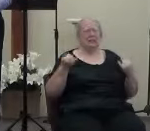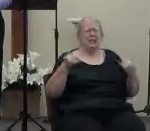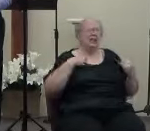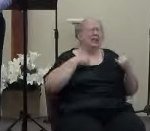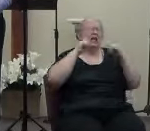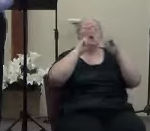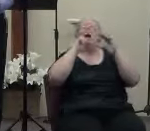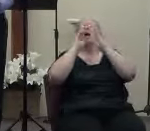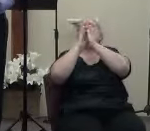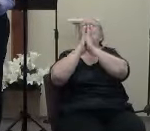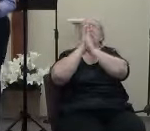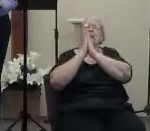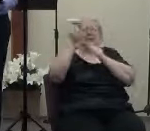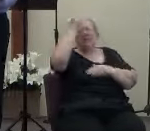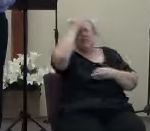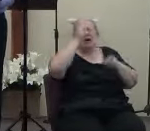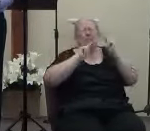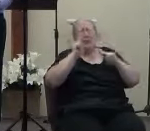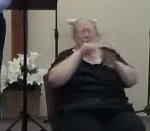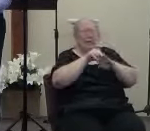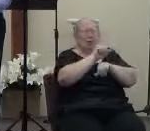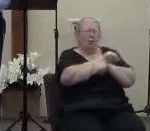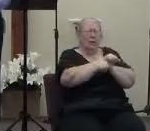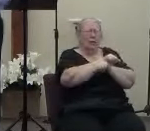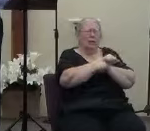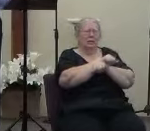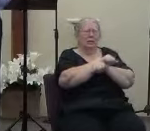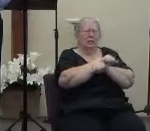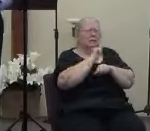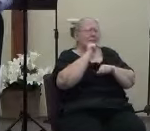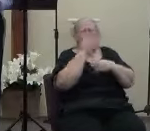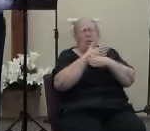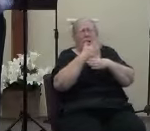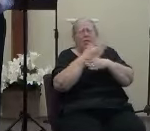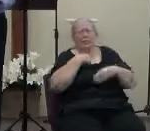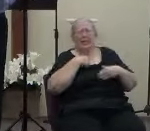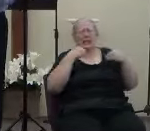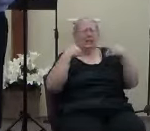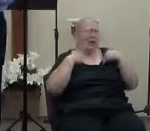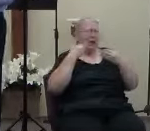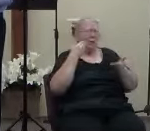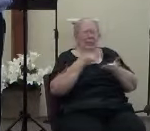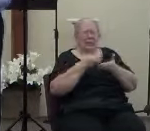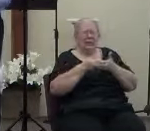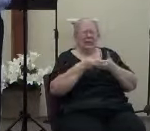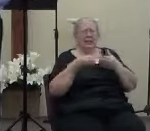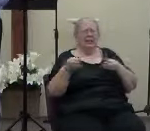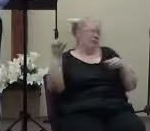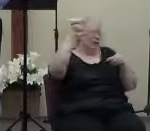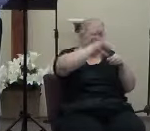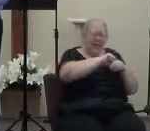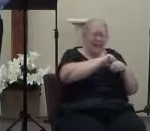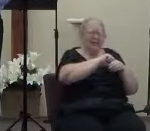just pray that the stupid people at work won't mess with me today, and I got money to fill the car with gas,